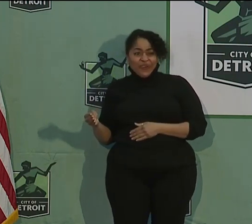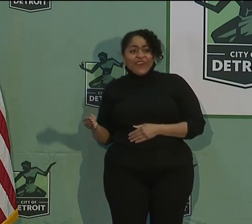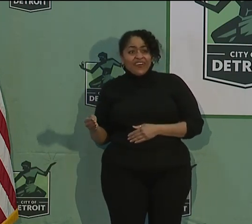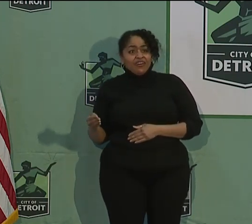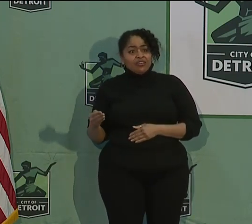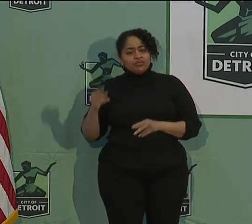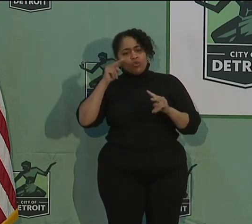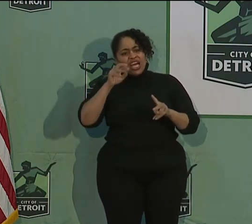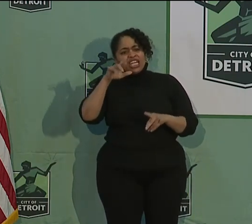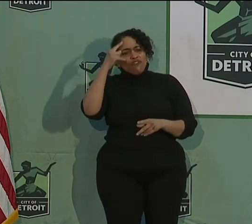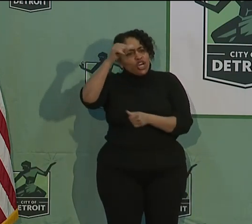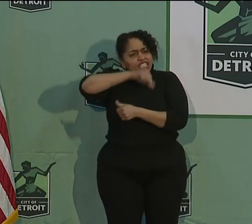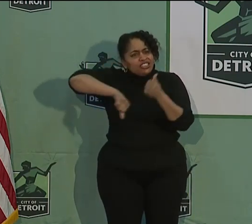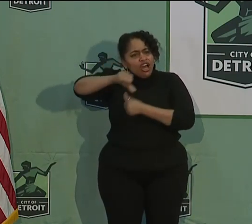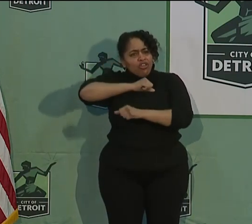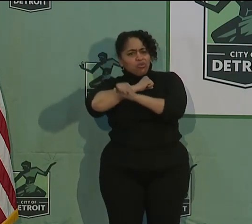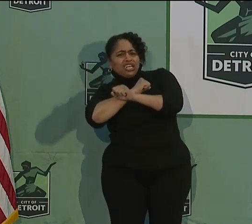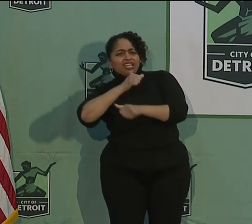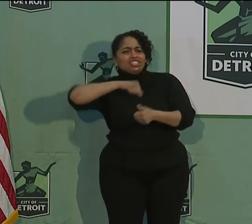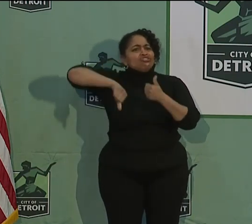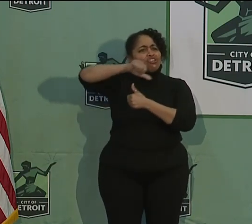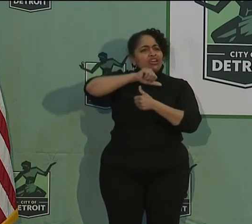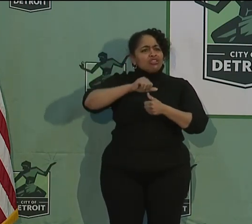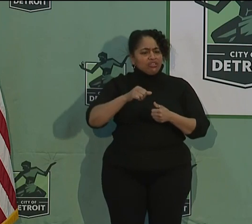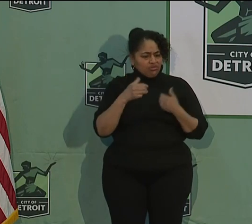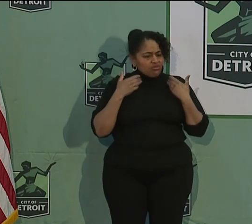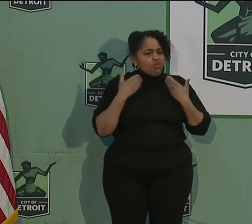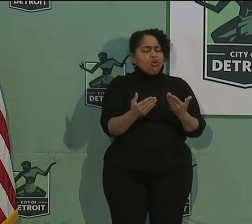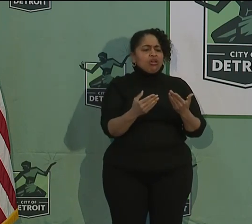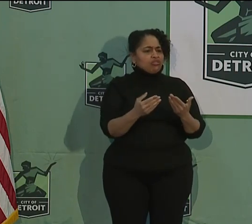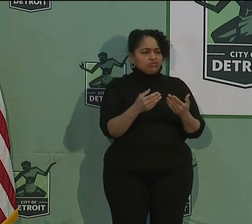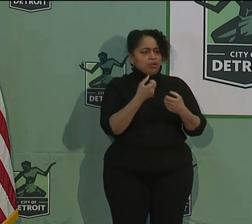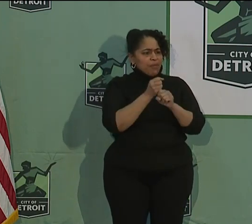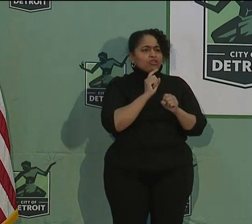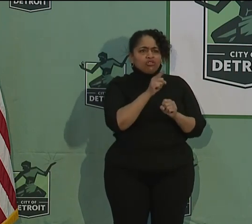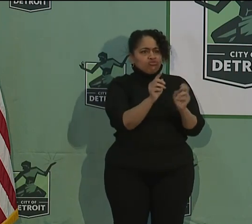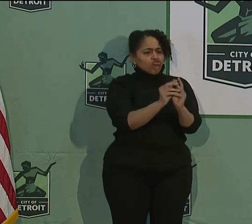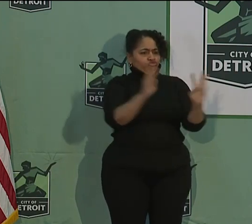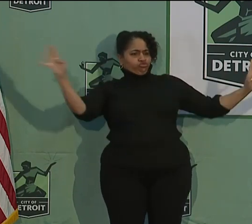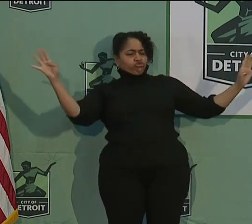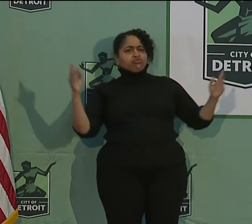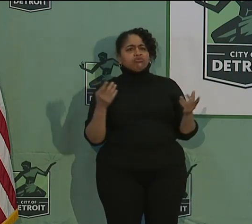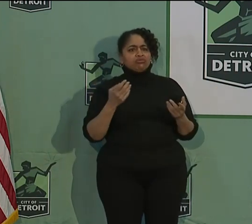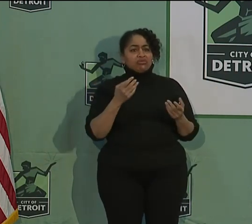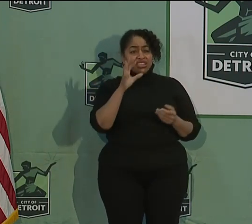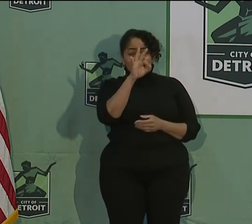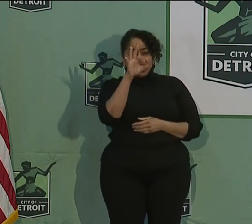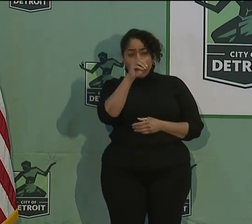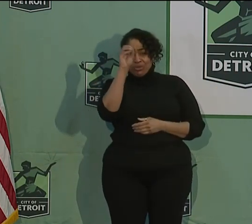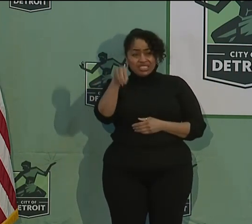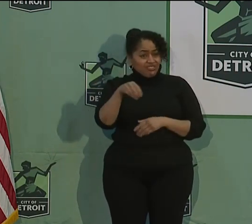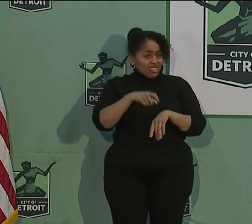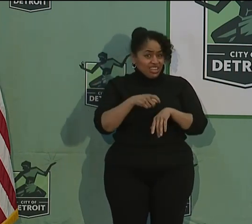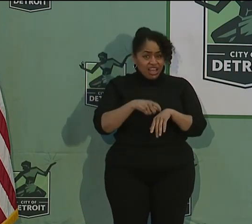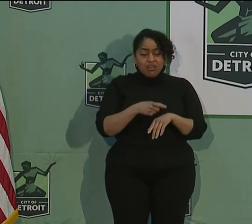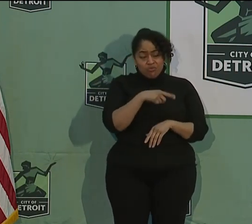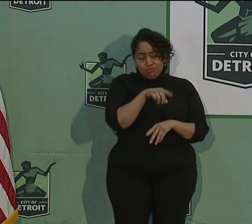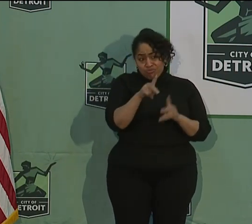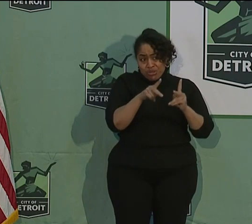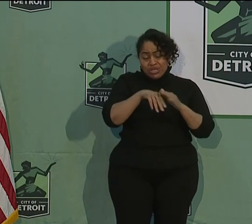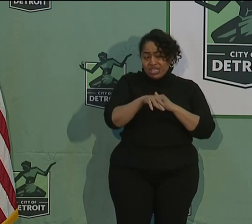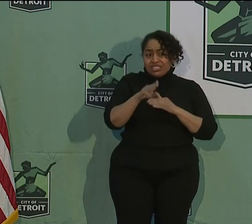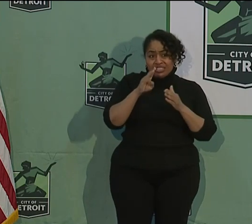are watching out for each other and breaking up those gatherings. And as I say, 99% of the time, the people in